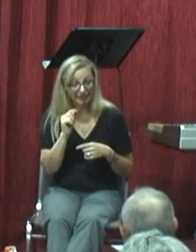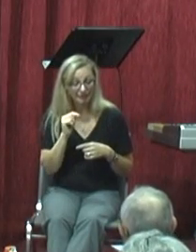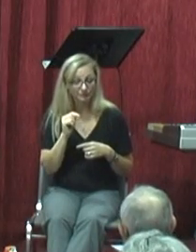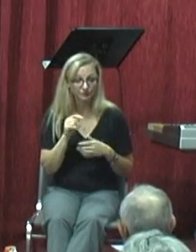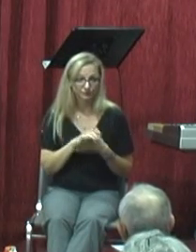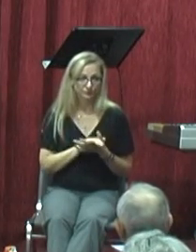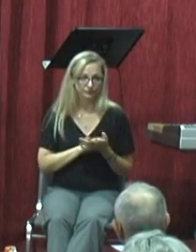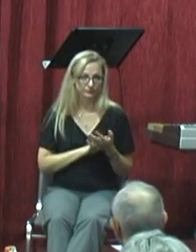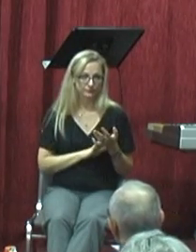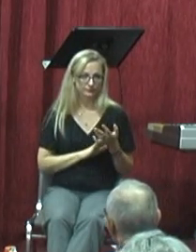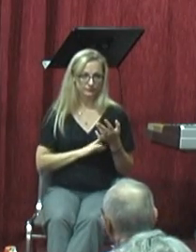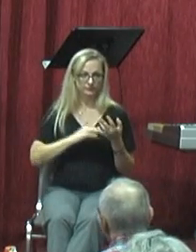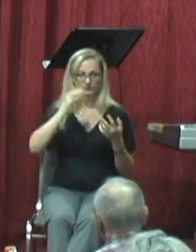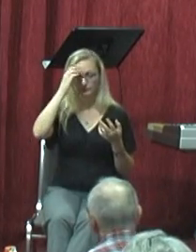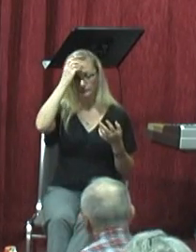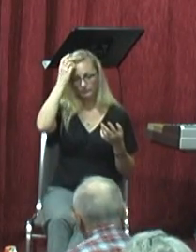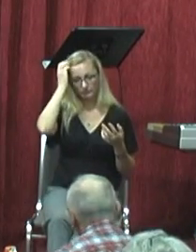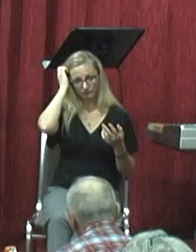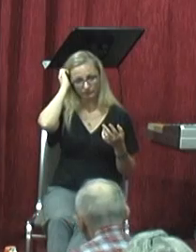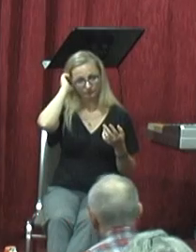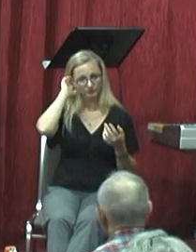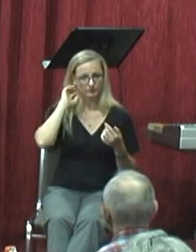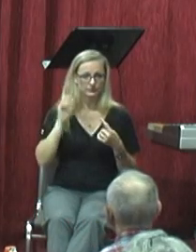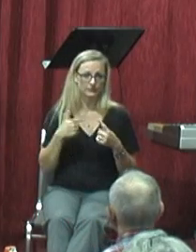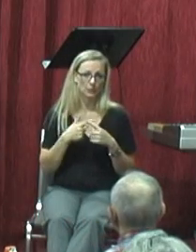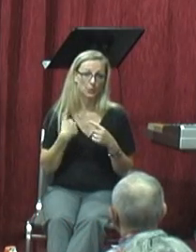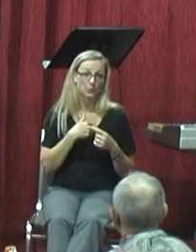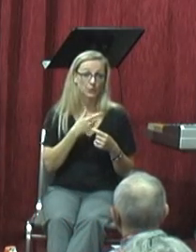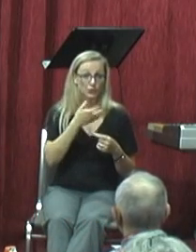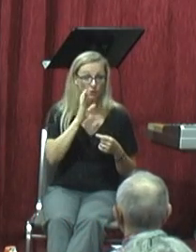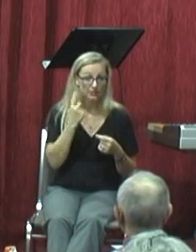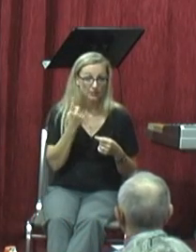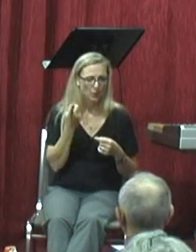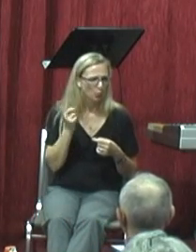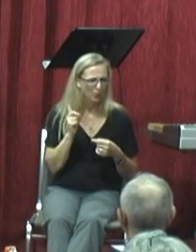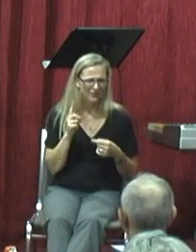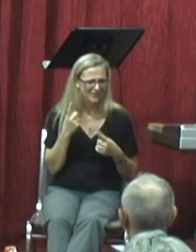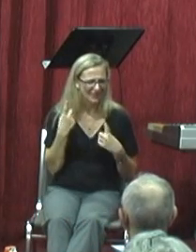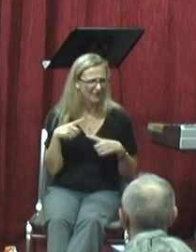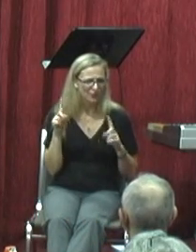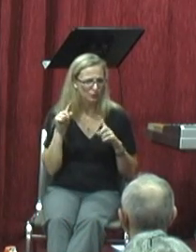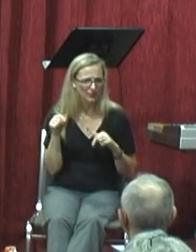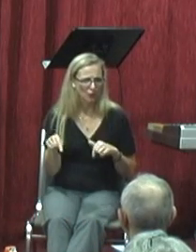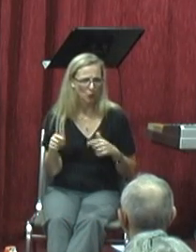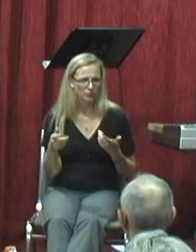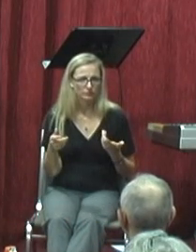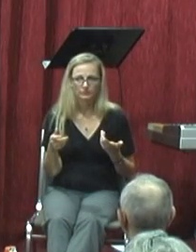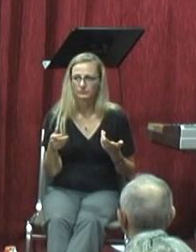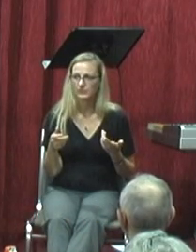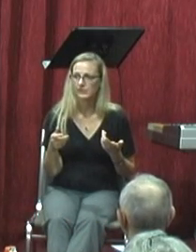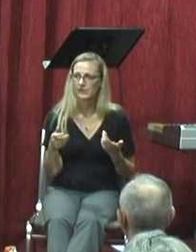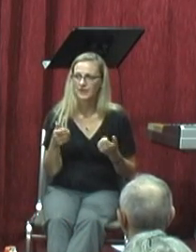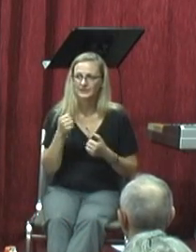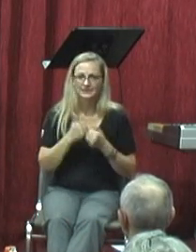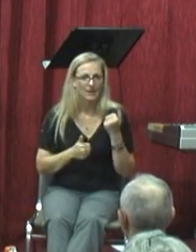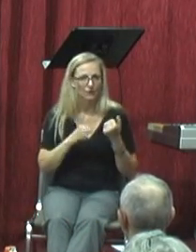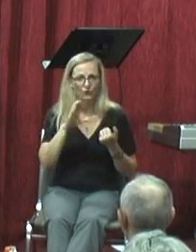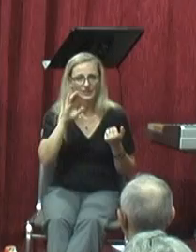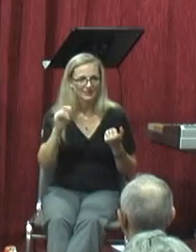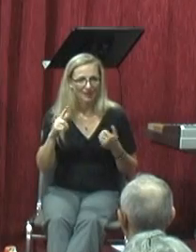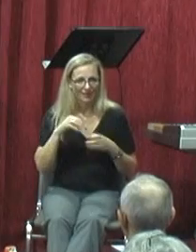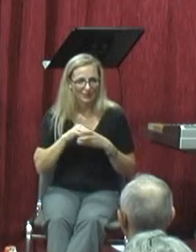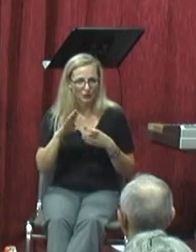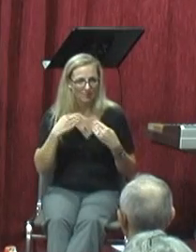biological part, or the physiological part. When we drink something, where does it eventually go? Every cell in your